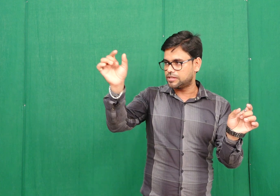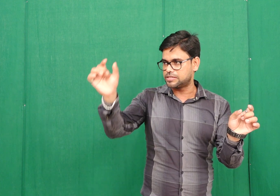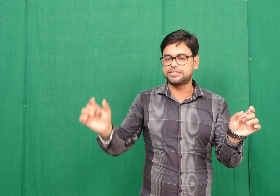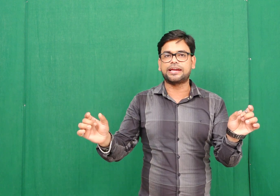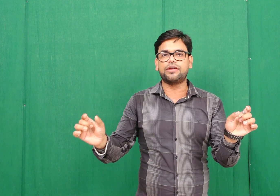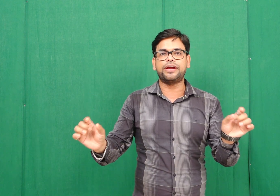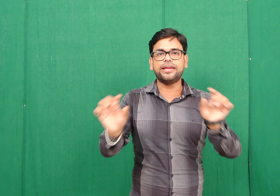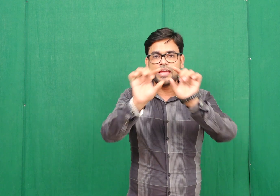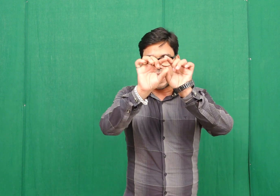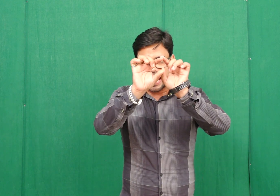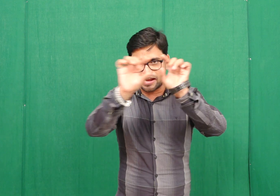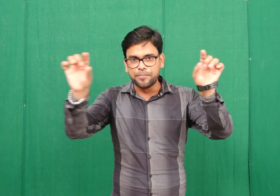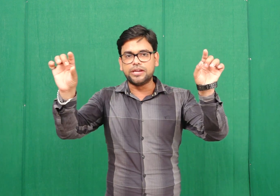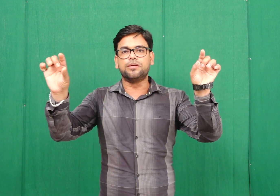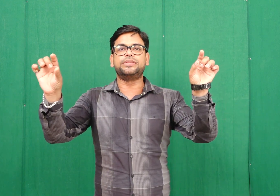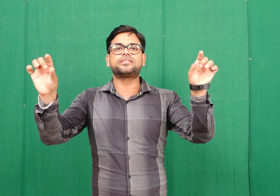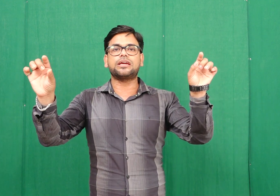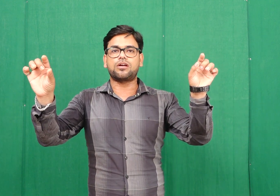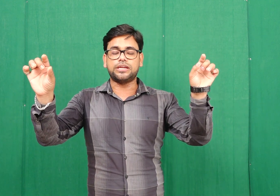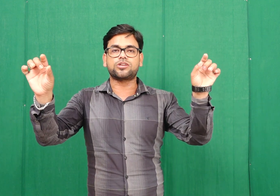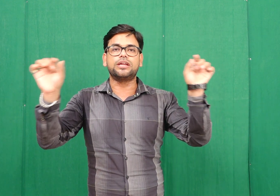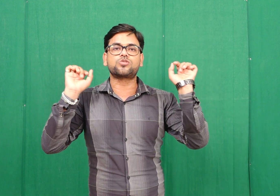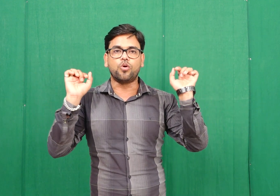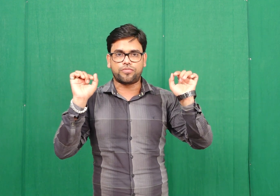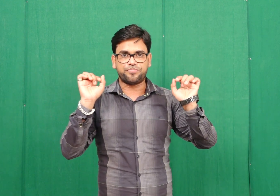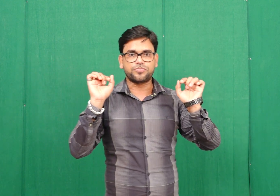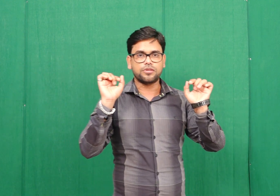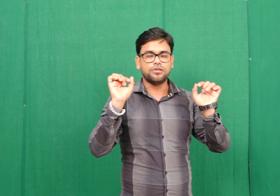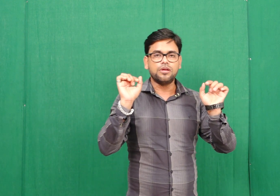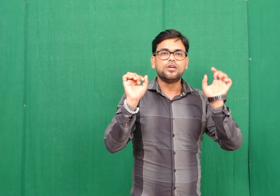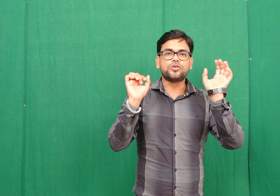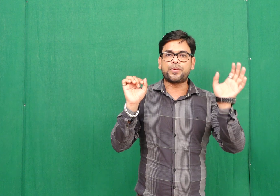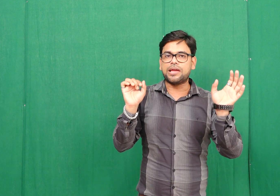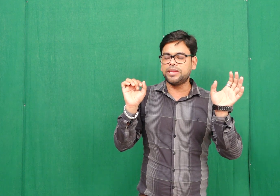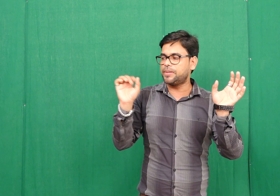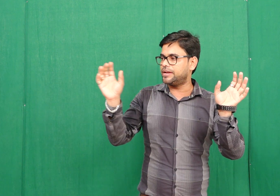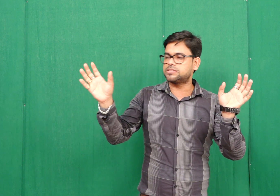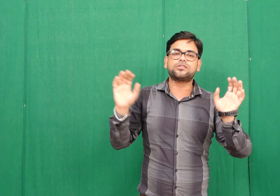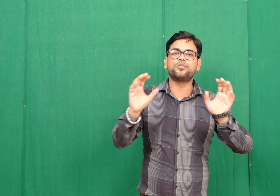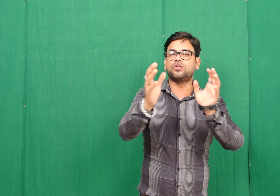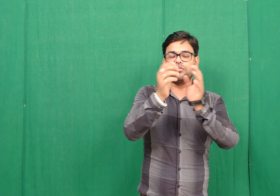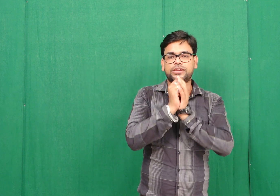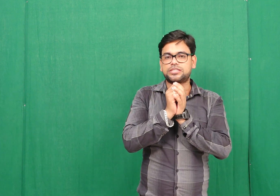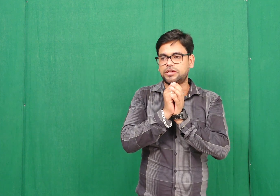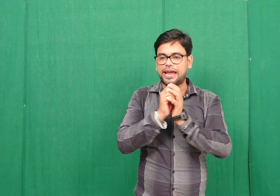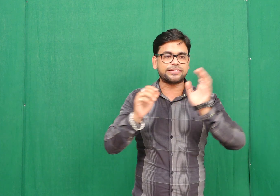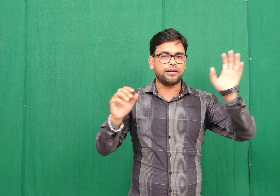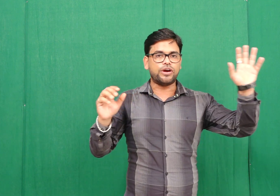is a secondary winding, and a medium that's called as core. So primary windings, suppose we consider a water